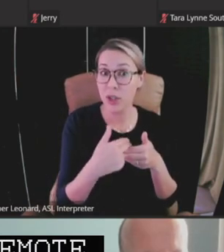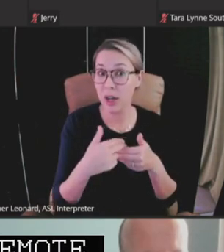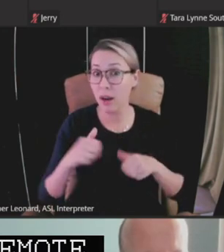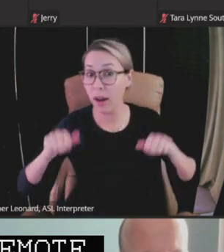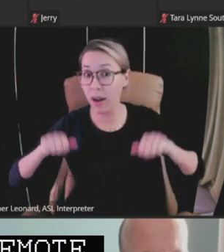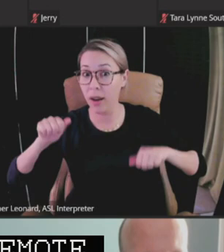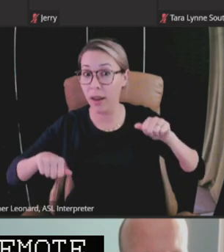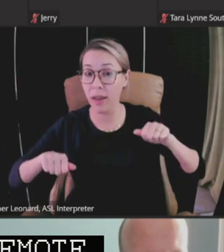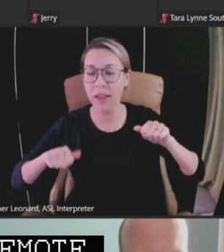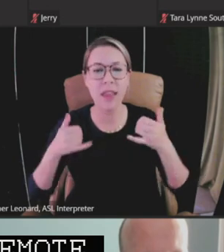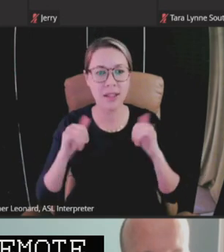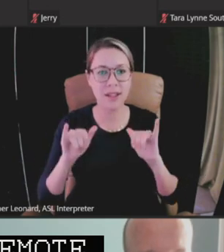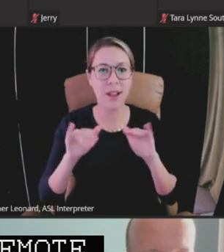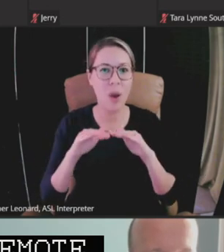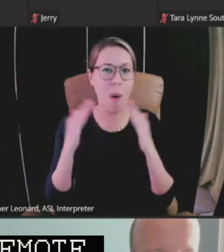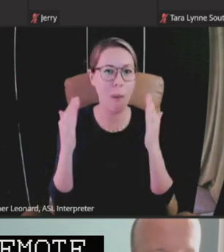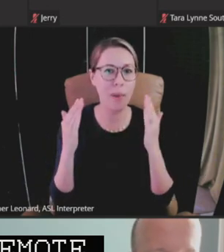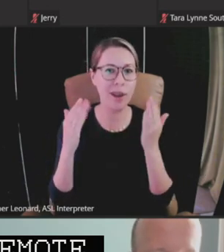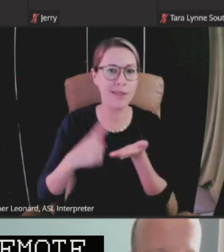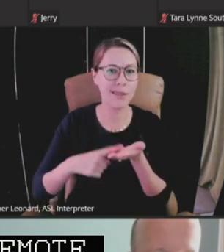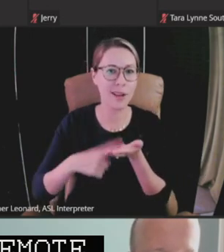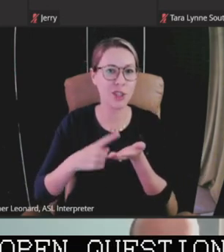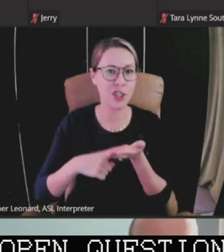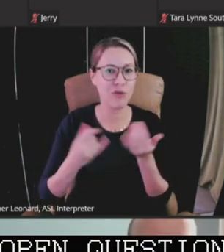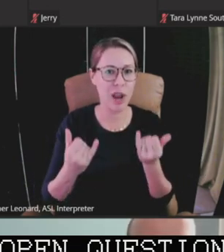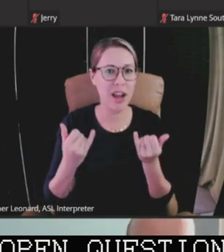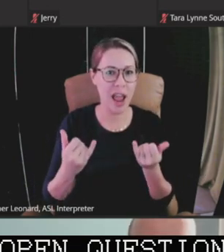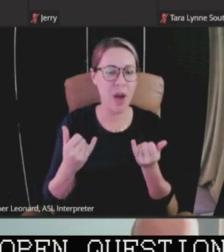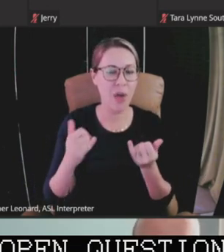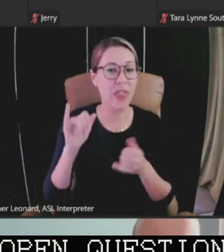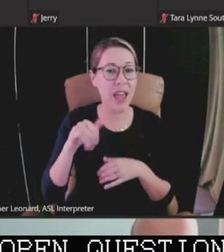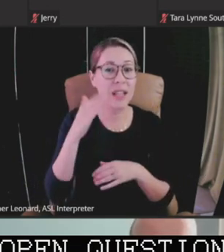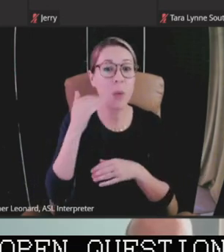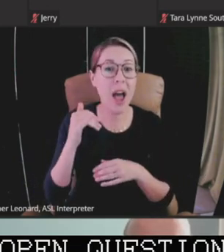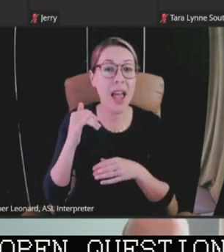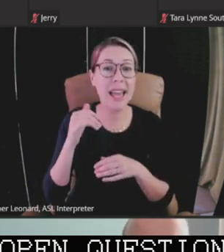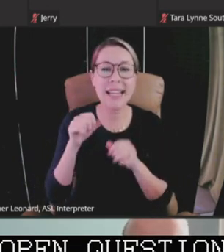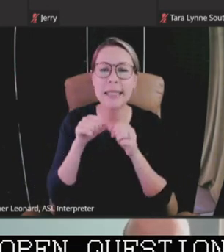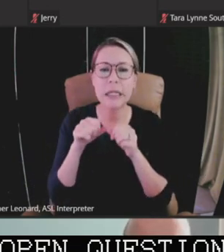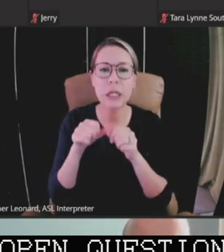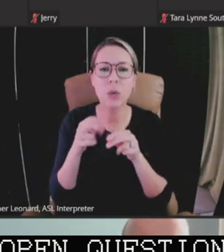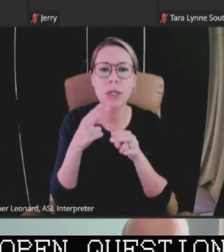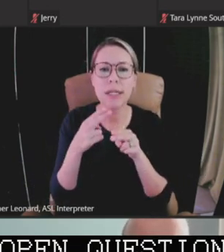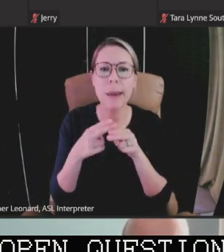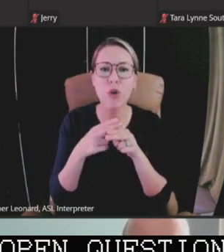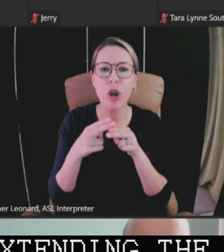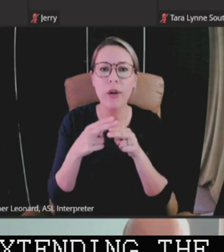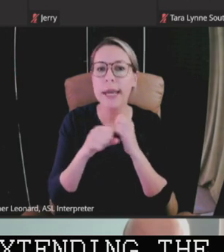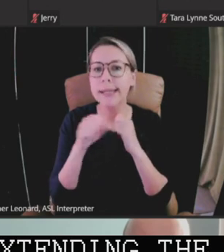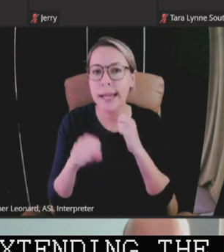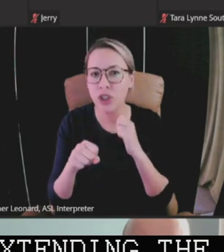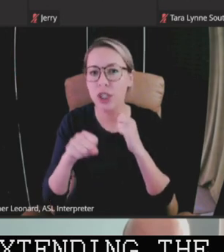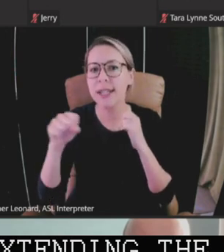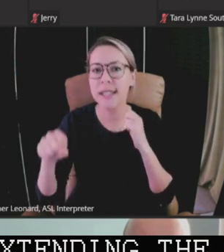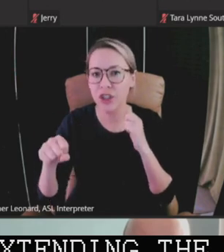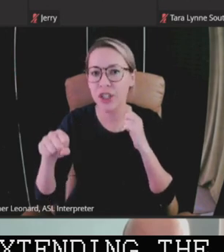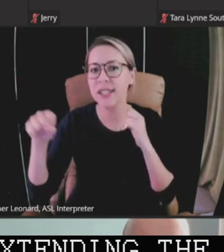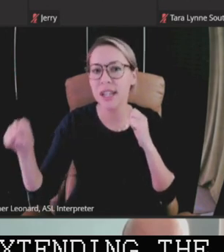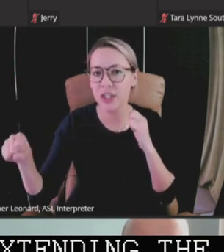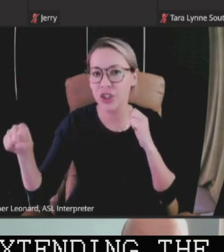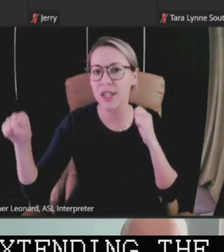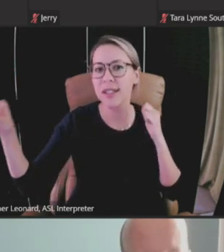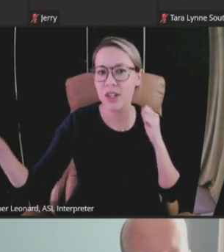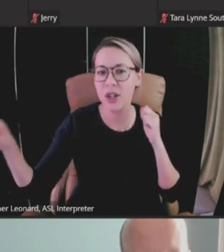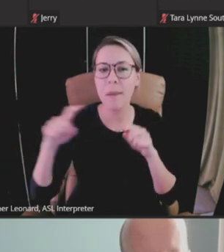post continually extending this temporary thing. Then there's a question of who's gonna actually do it. But first, I think Wes